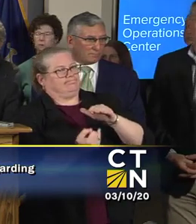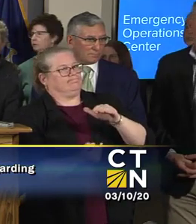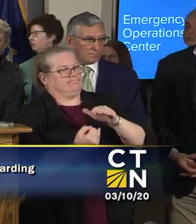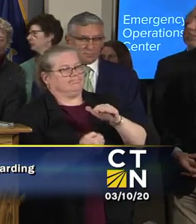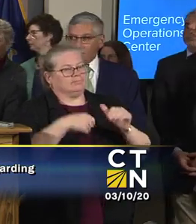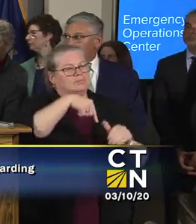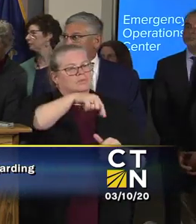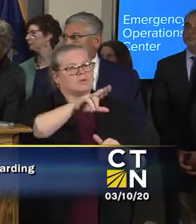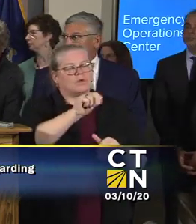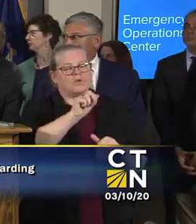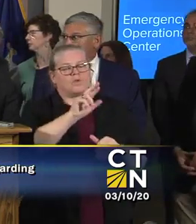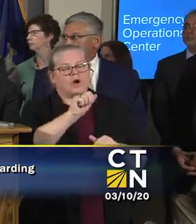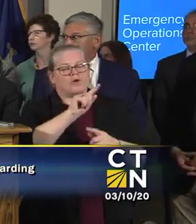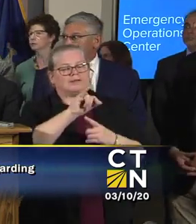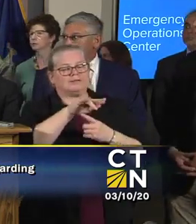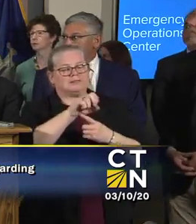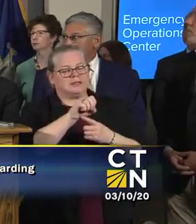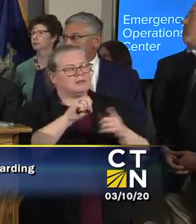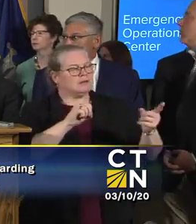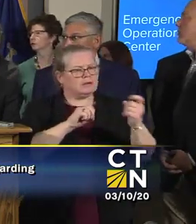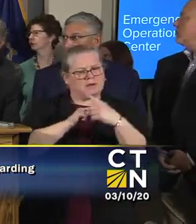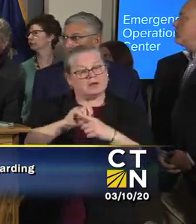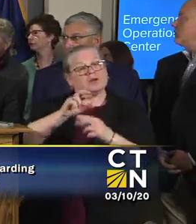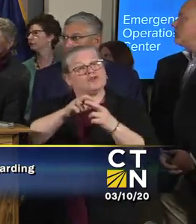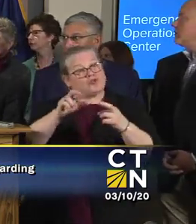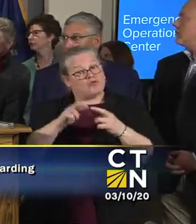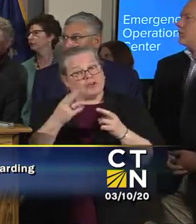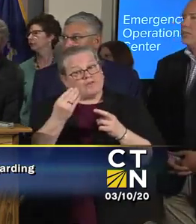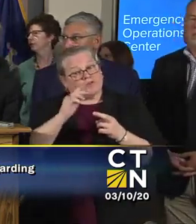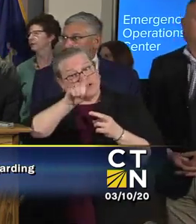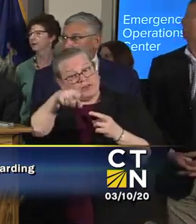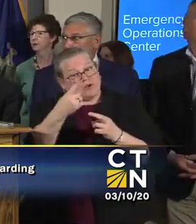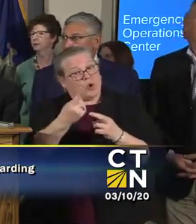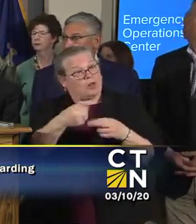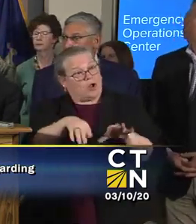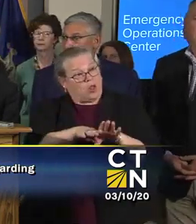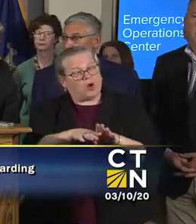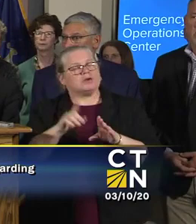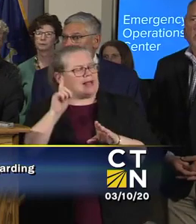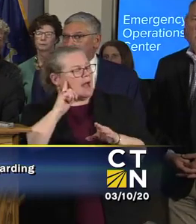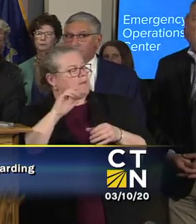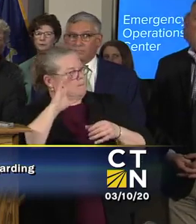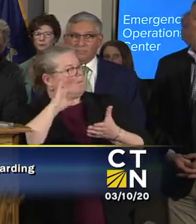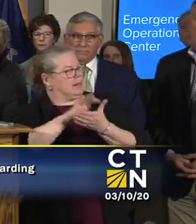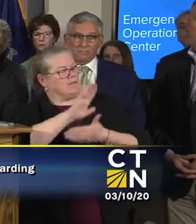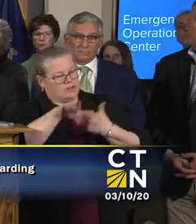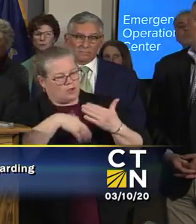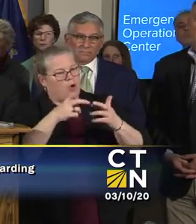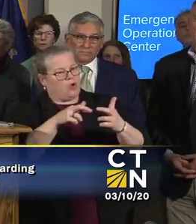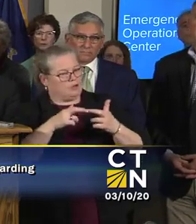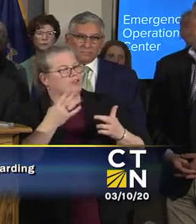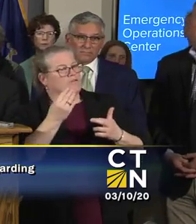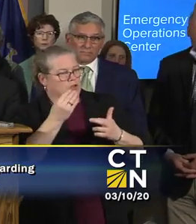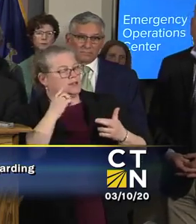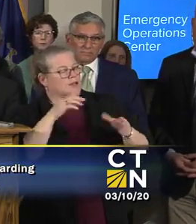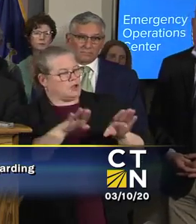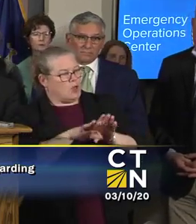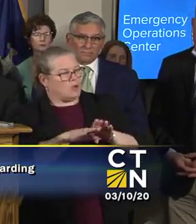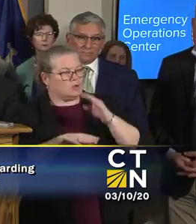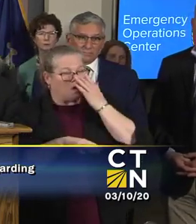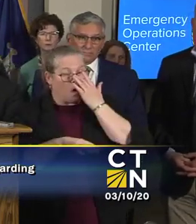through high school? I believe that's the entire district for the near term. So it's the testing that you are